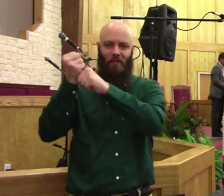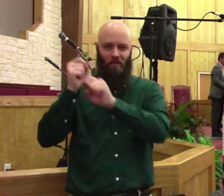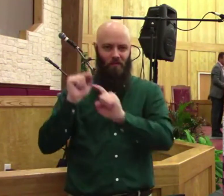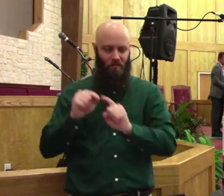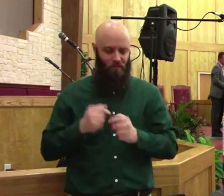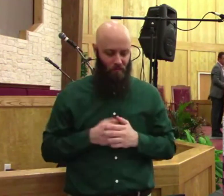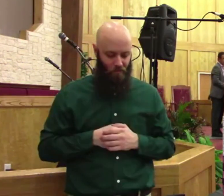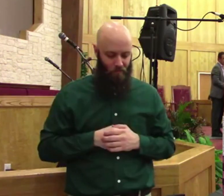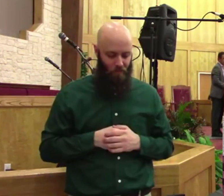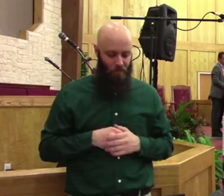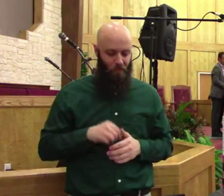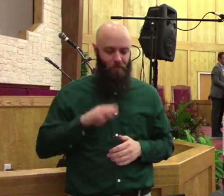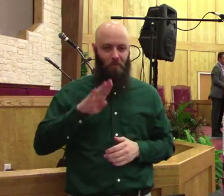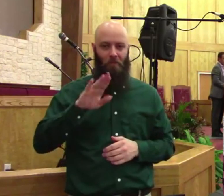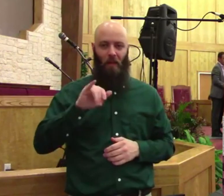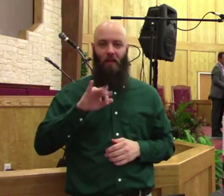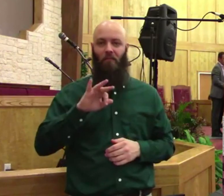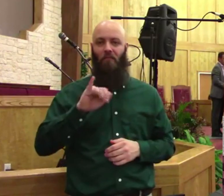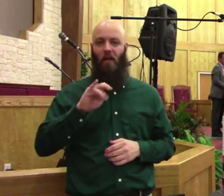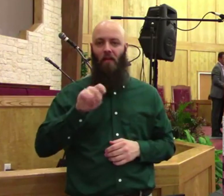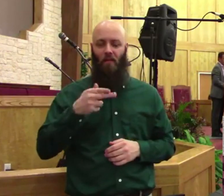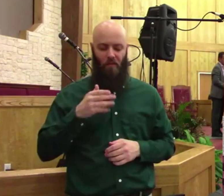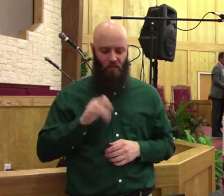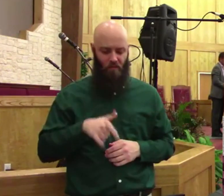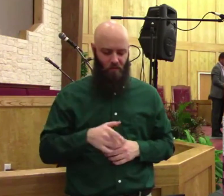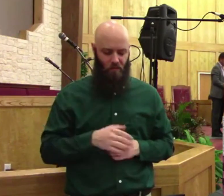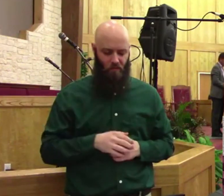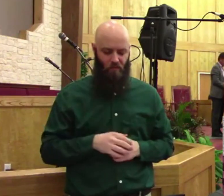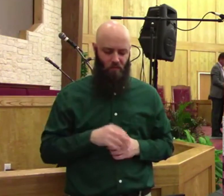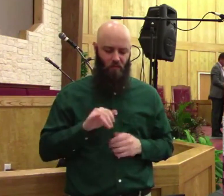It is by faith that we see the hand of God.